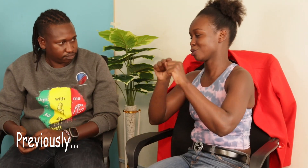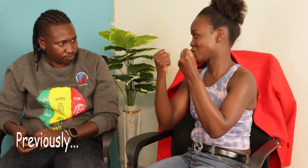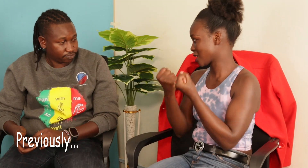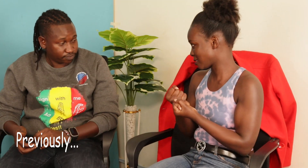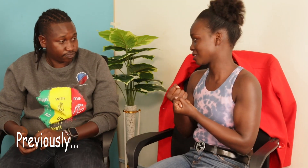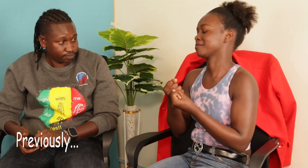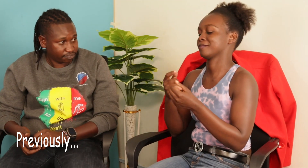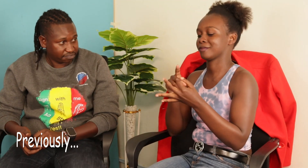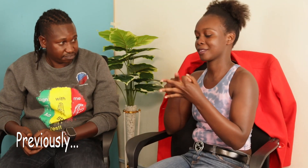one, it's